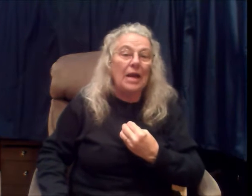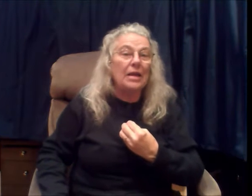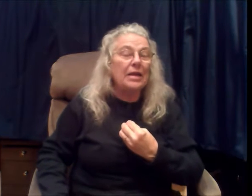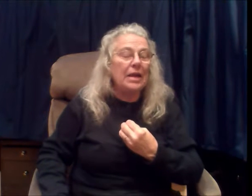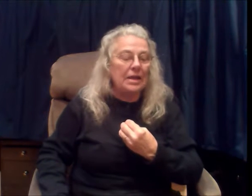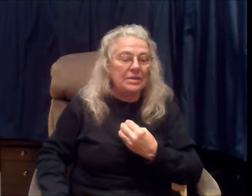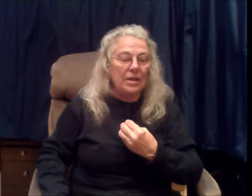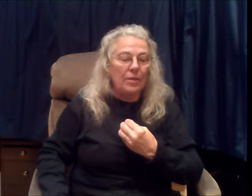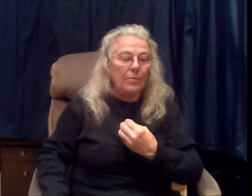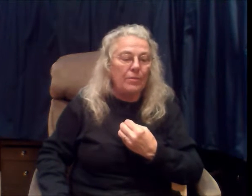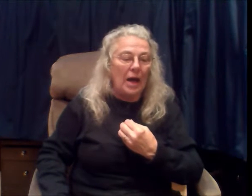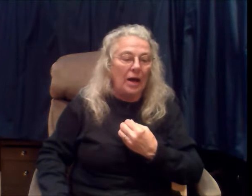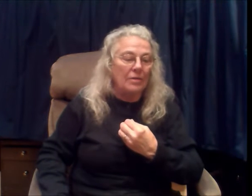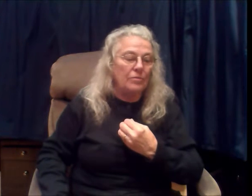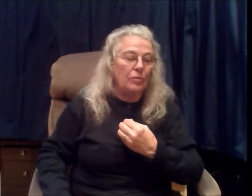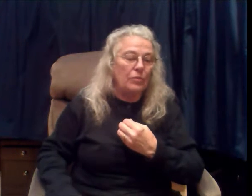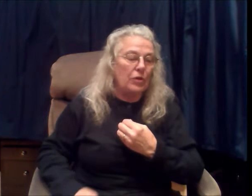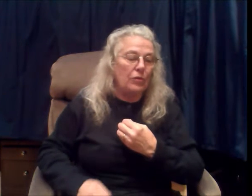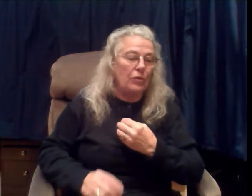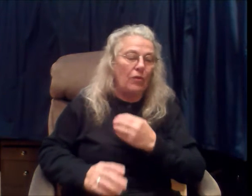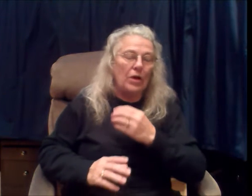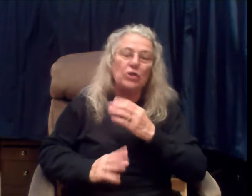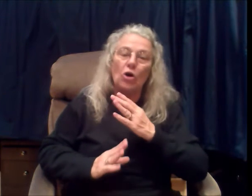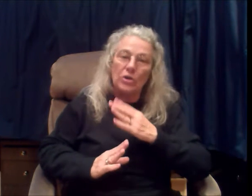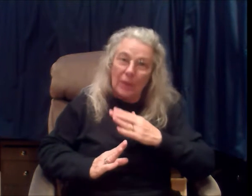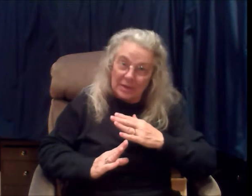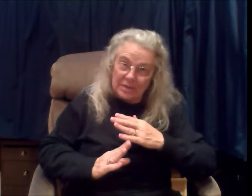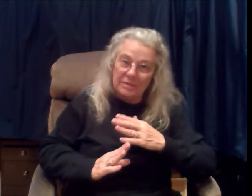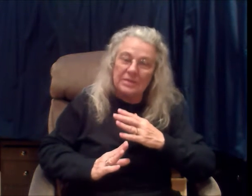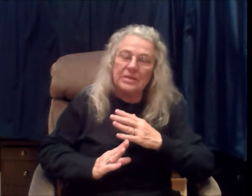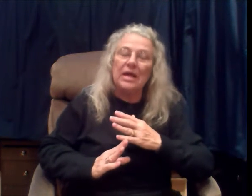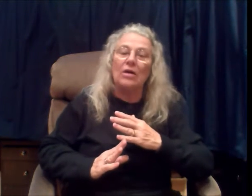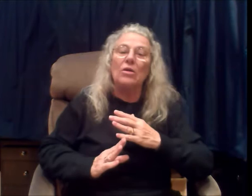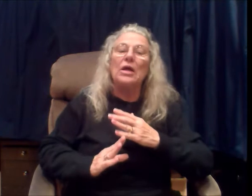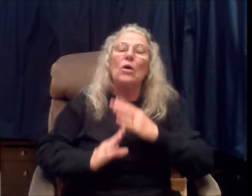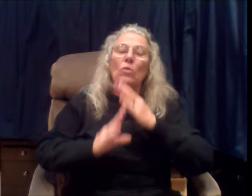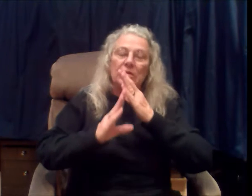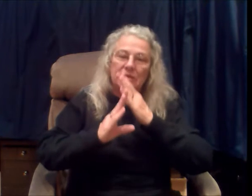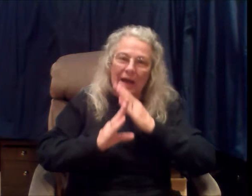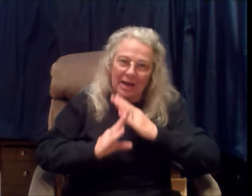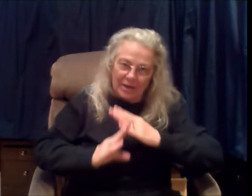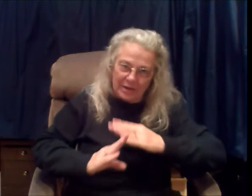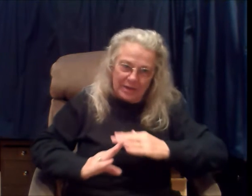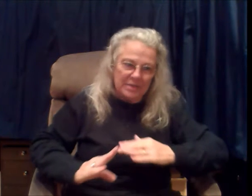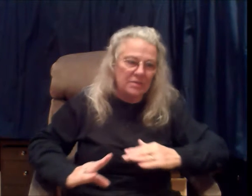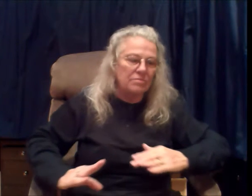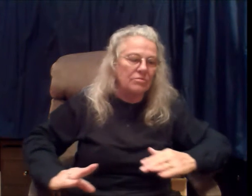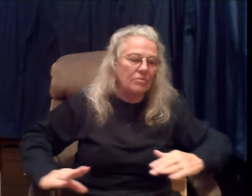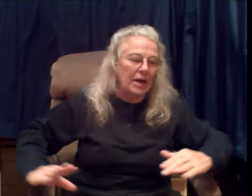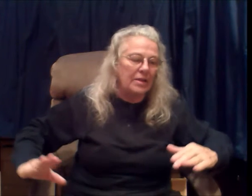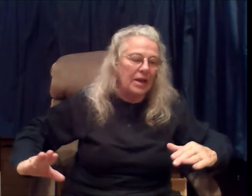Silent is, you've already talked about still. Well, silent is right